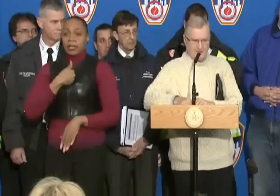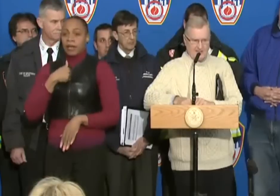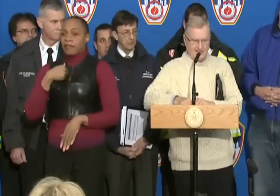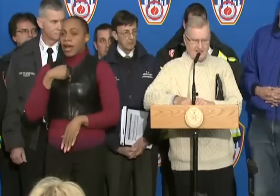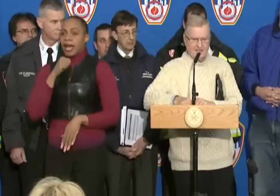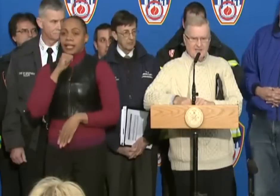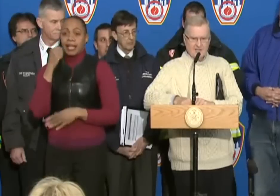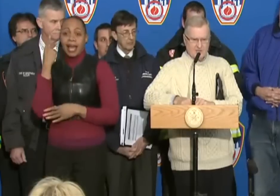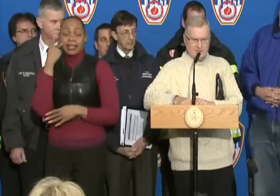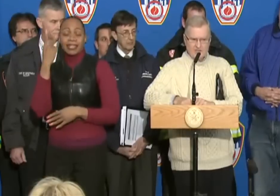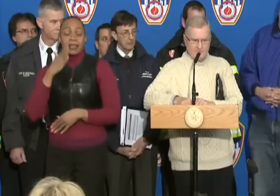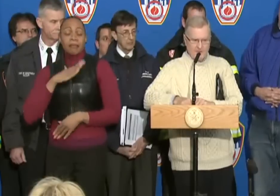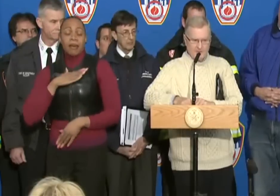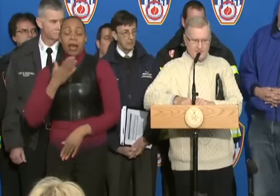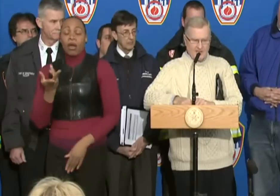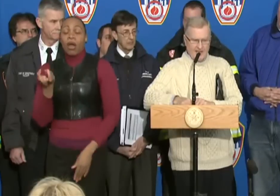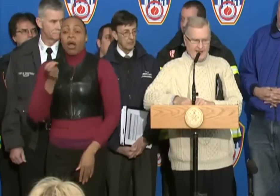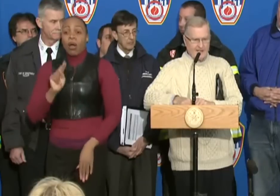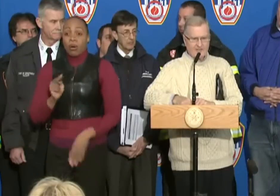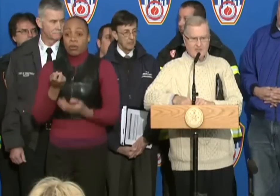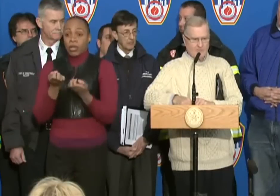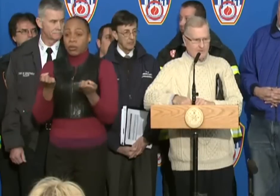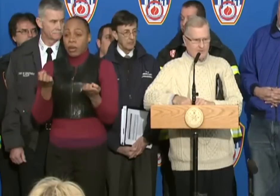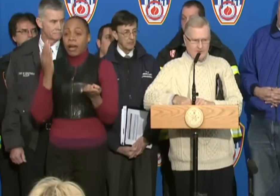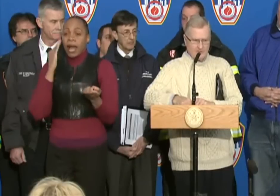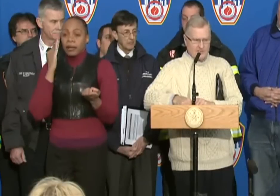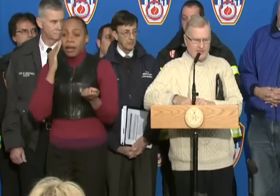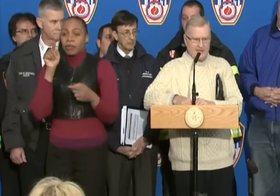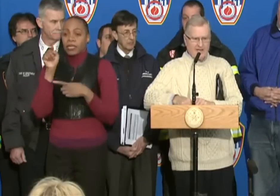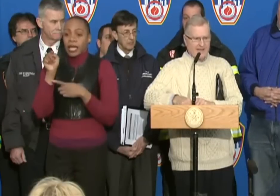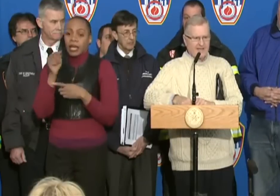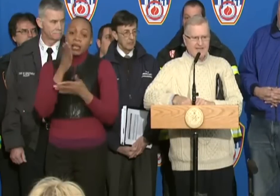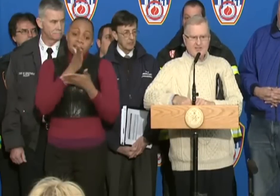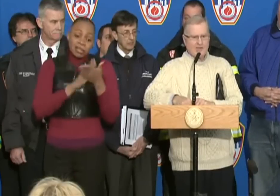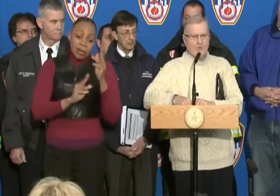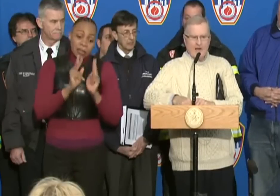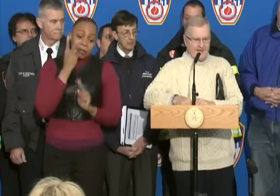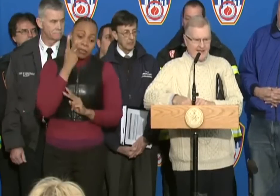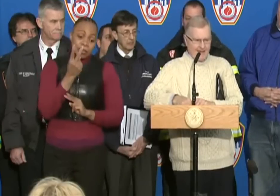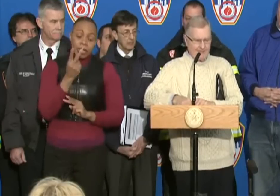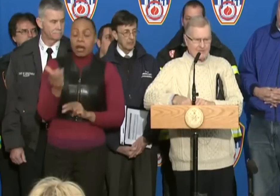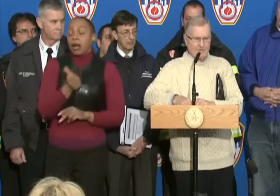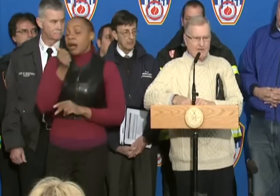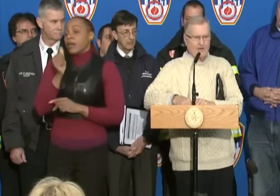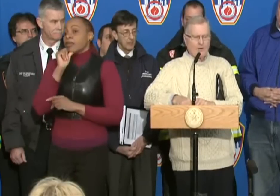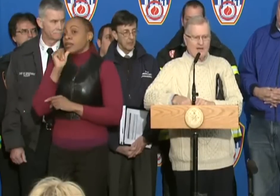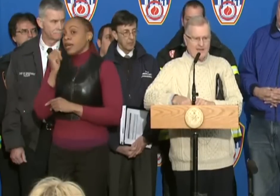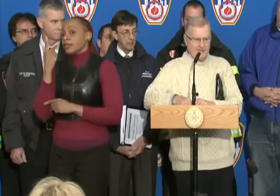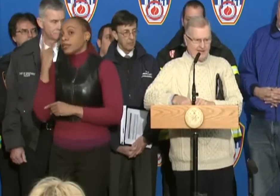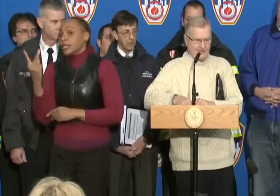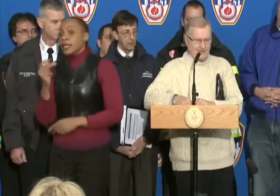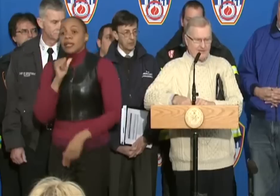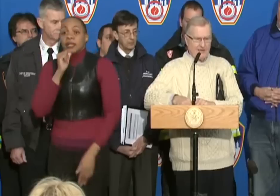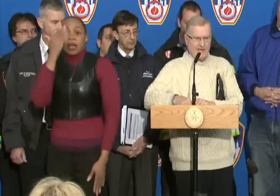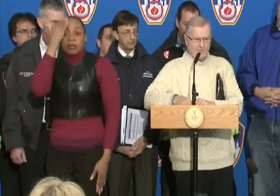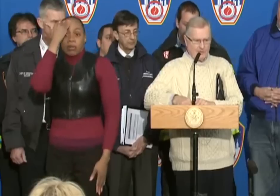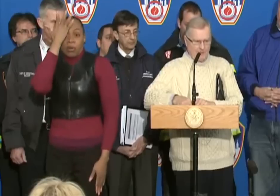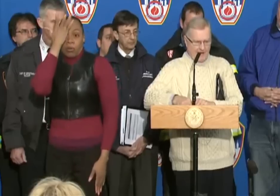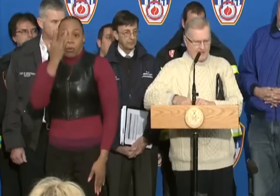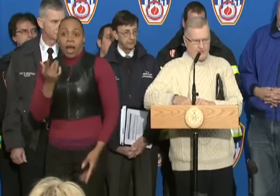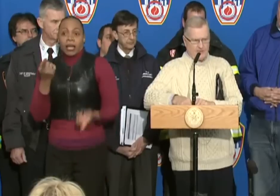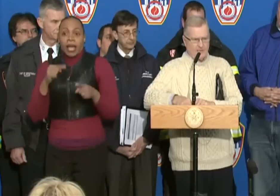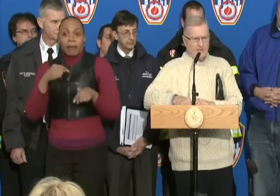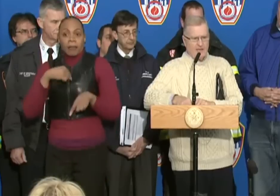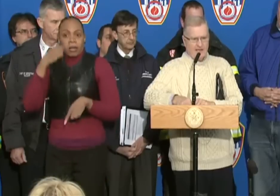and I know it's out there. So some people see a lot, and some people don't see a lot. I can't say why that happens, but I know what I have out there, and